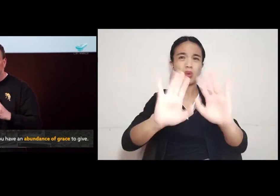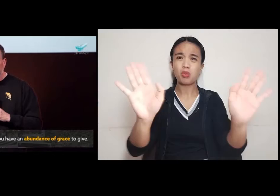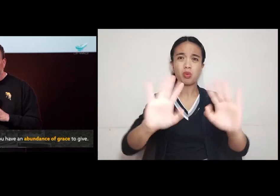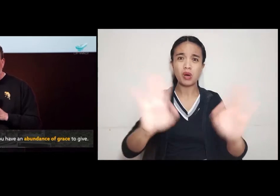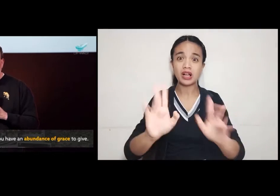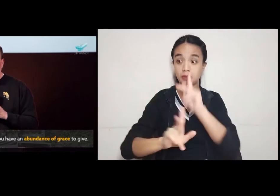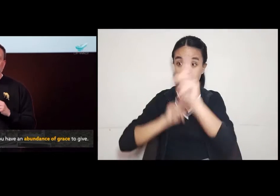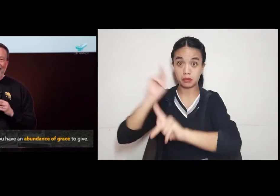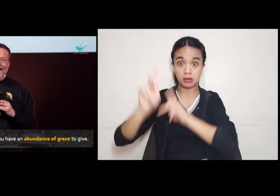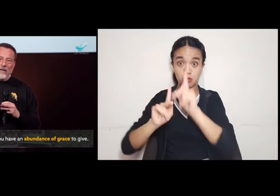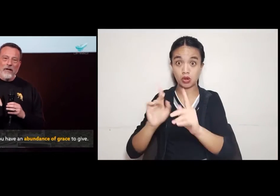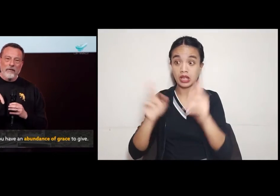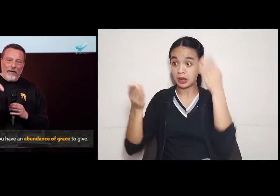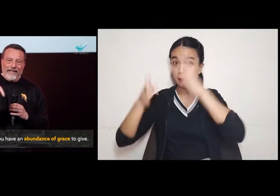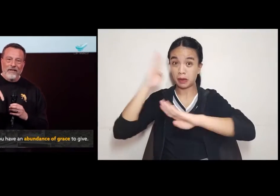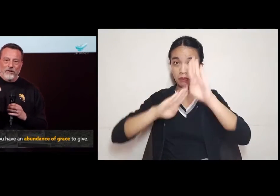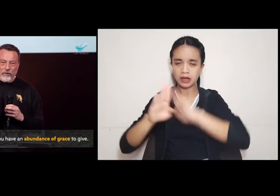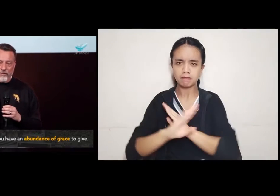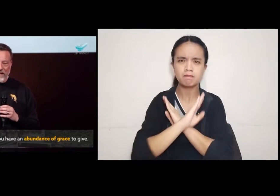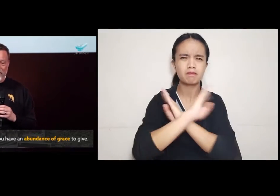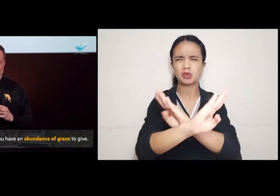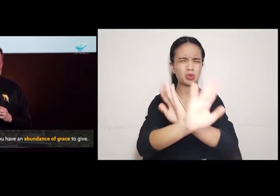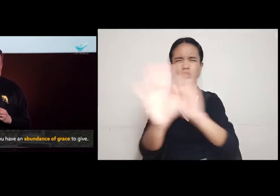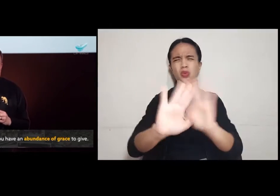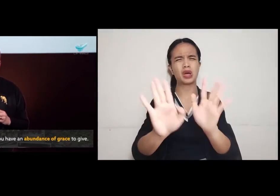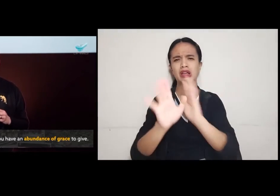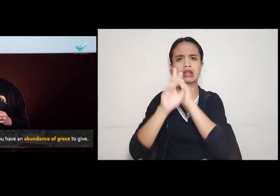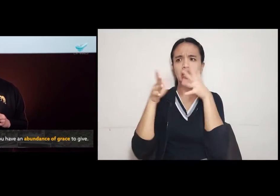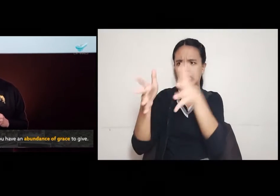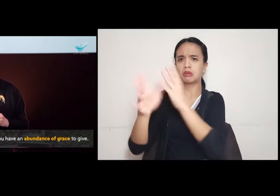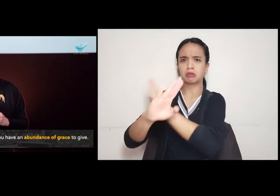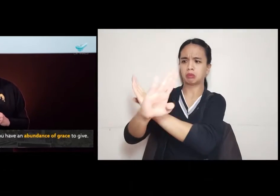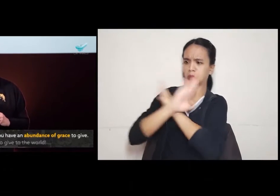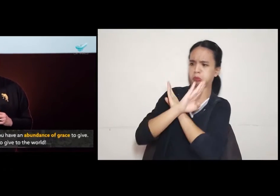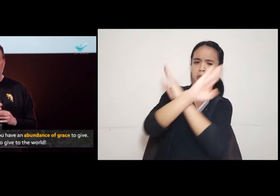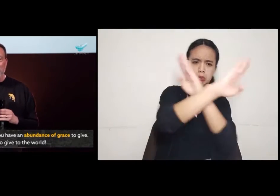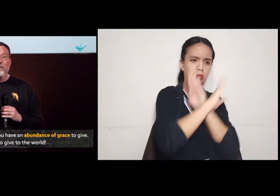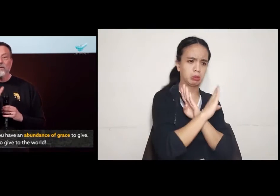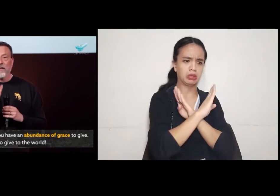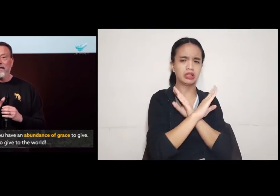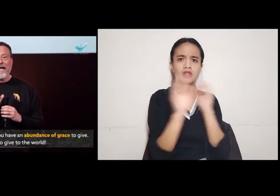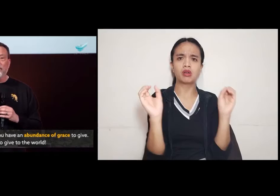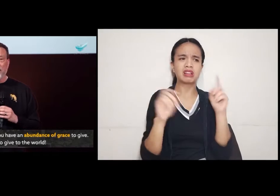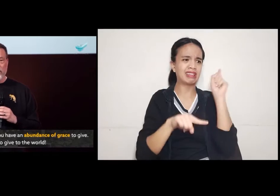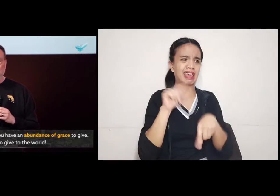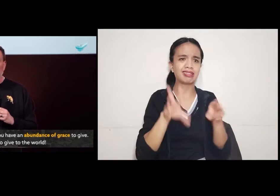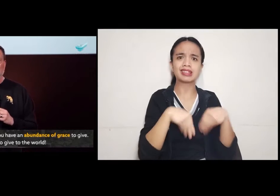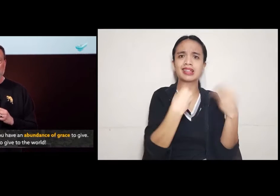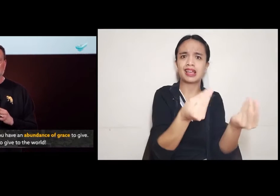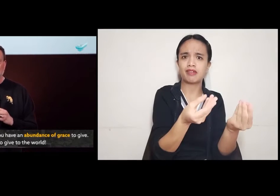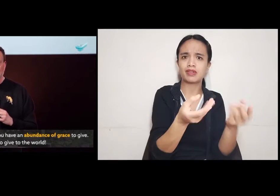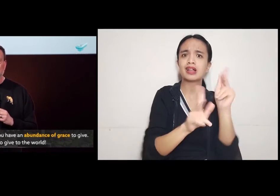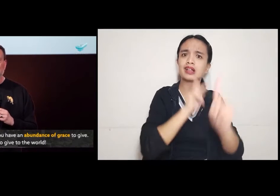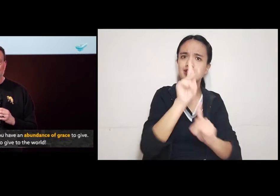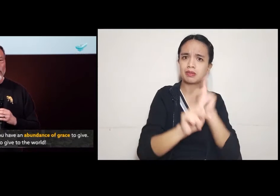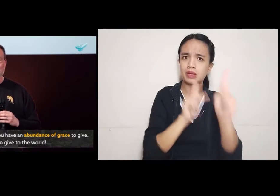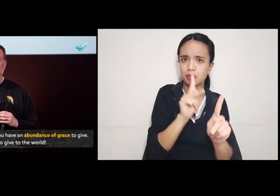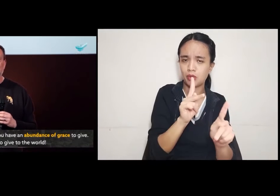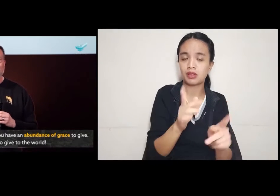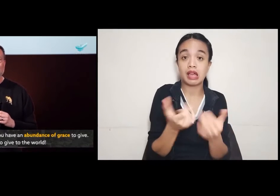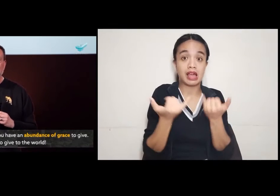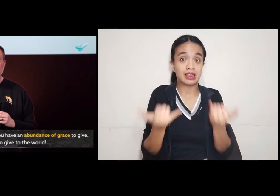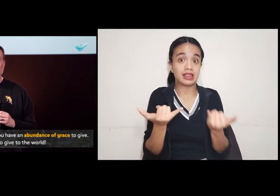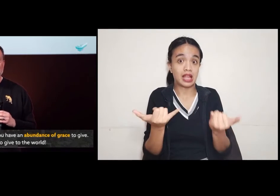encouragement. Don't let anyone or any circumstance convince you that you do not have so much to give to the